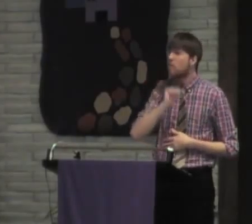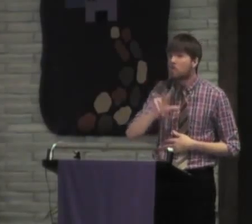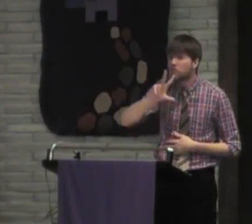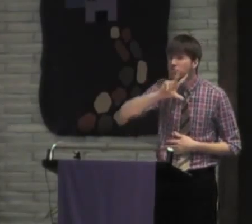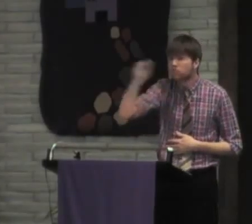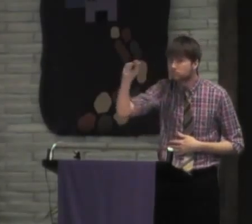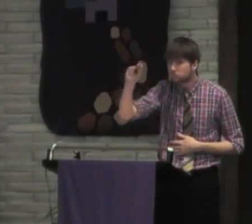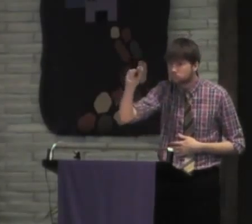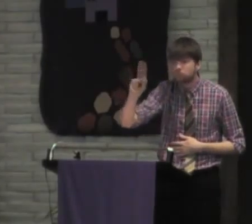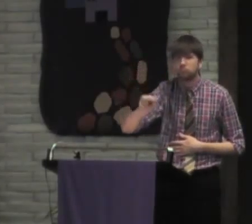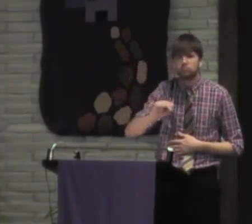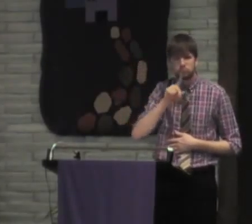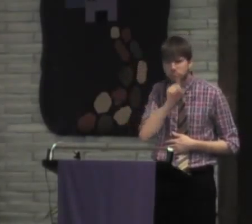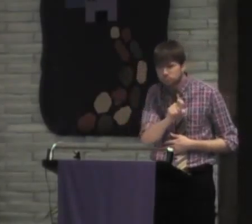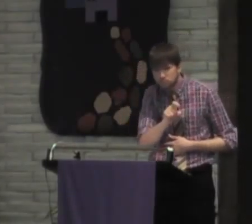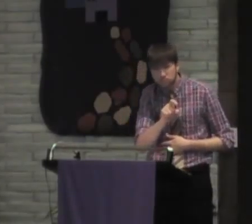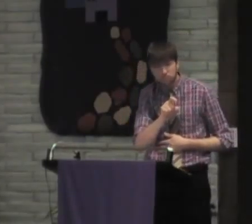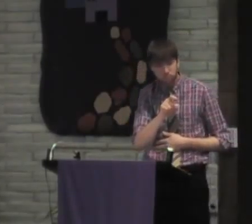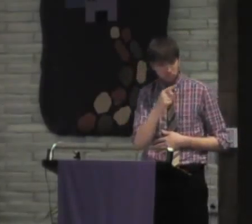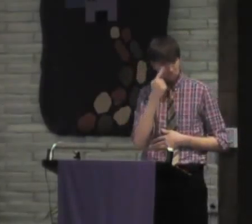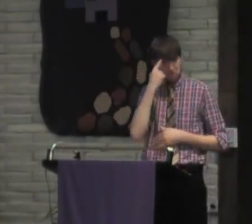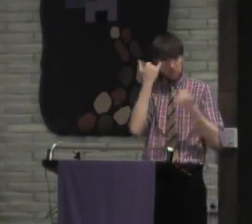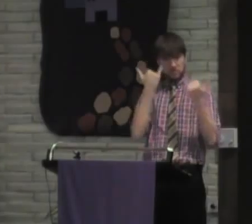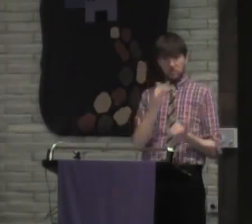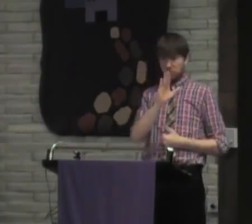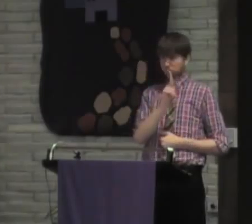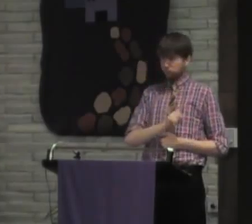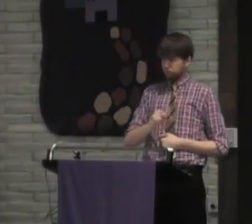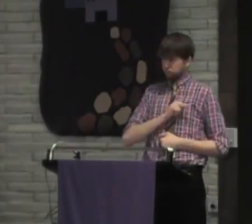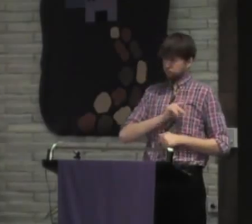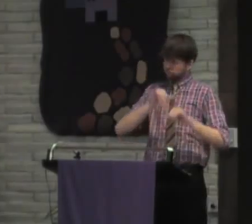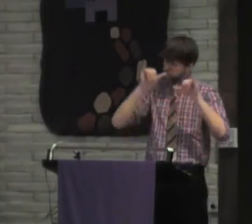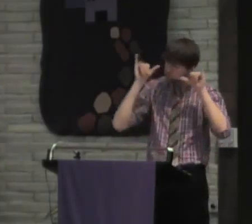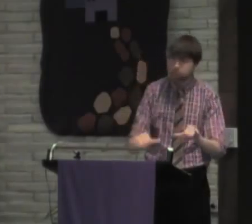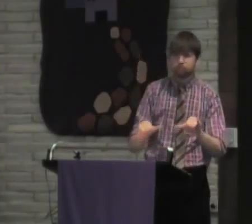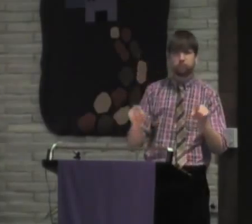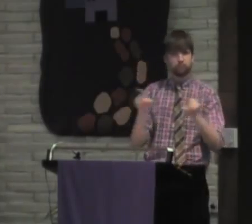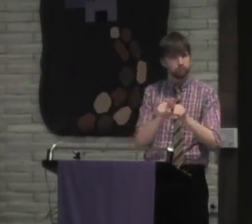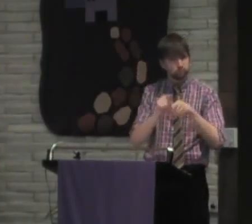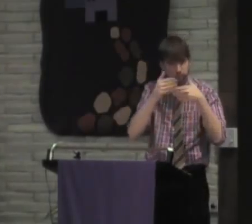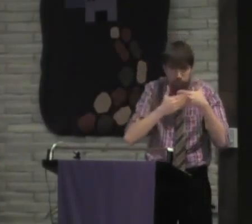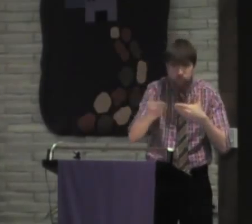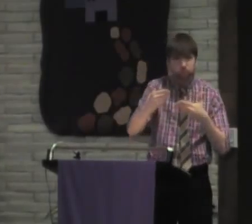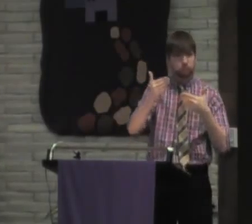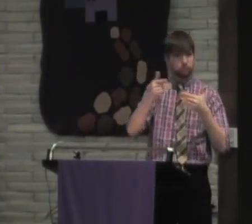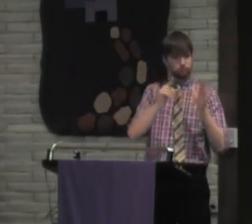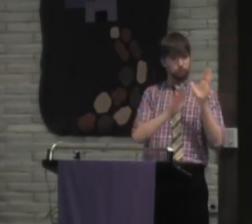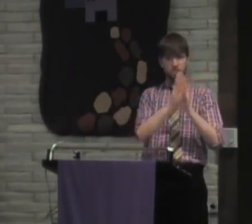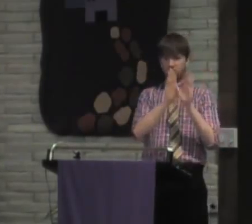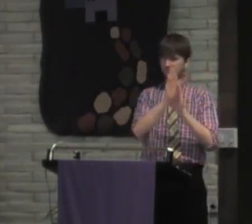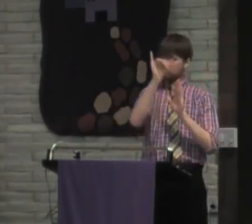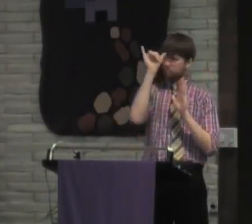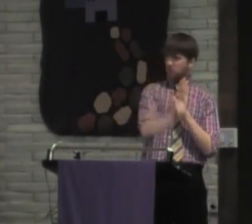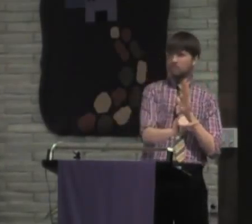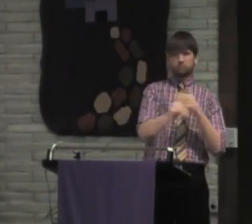So, like people they interviewed that were 30, they would ask them, is your personality going to be the same from now on? Are